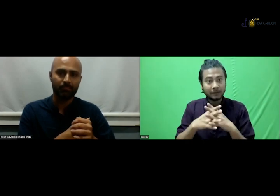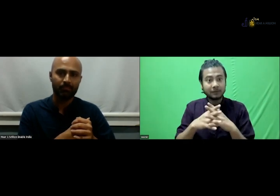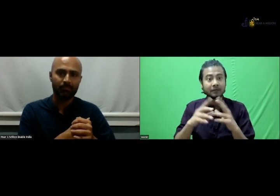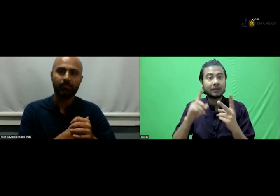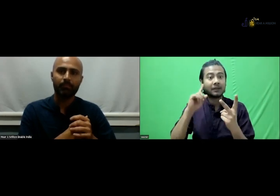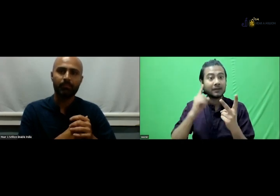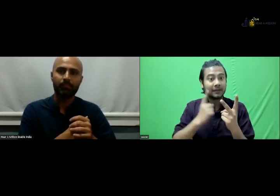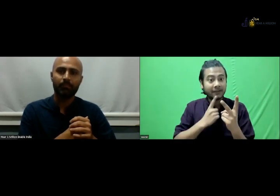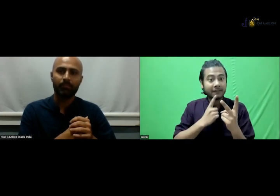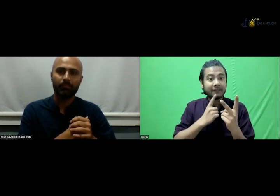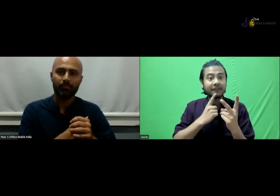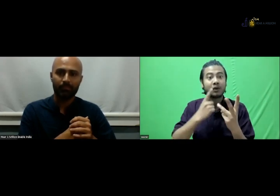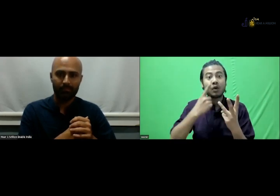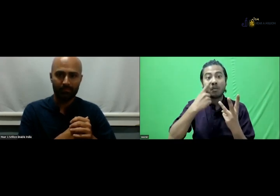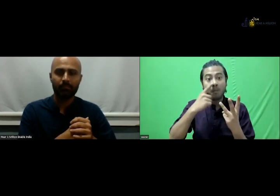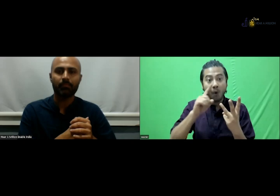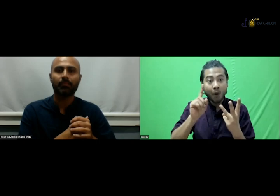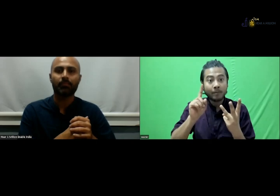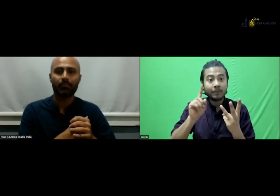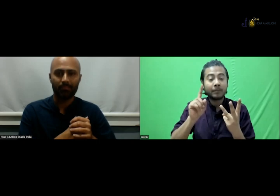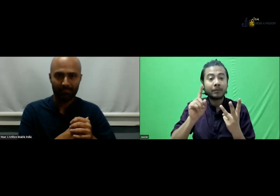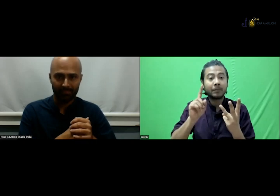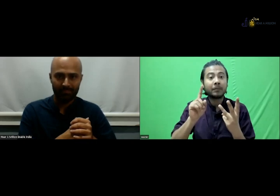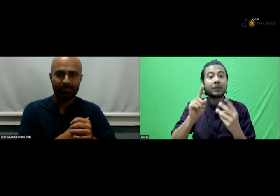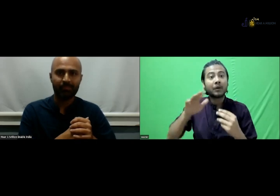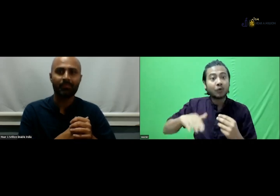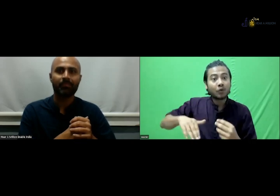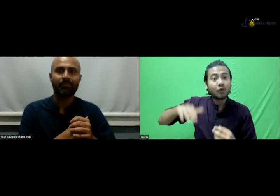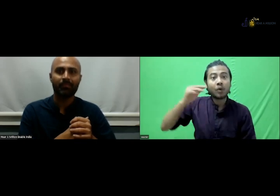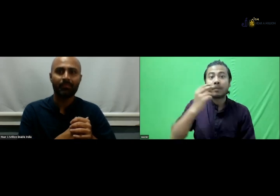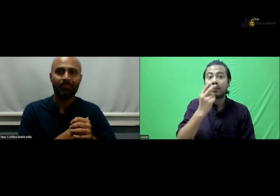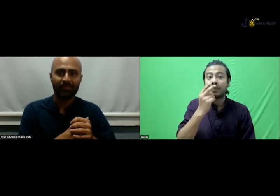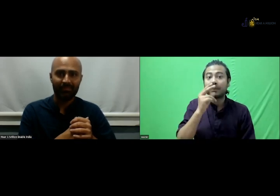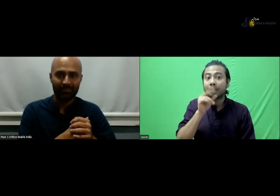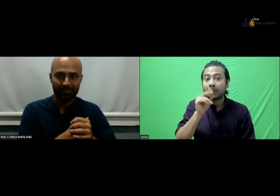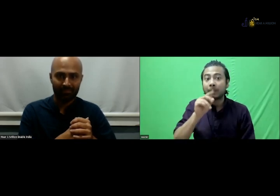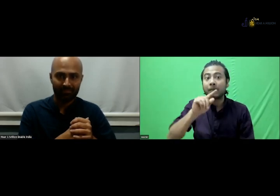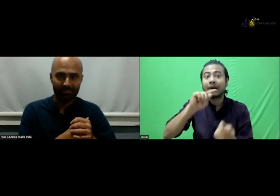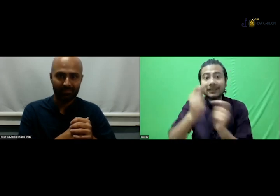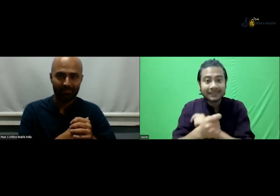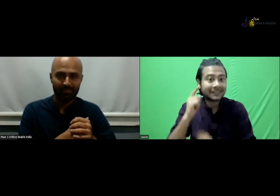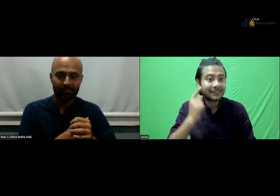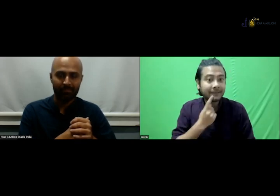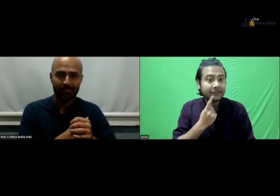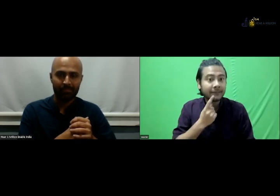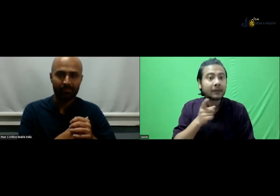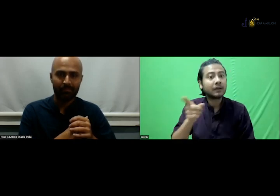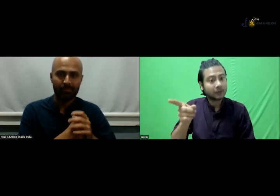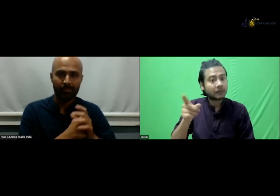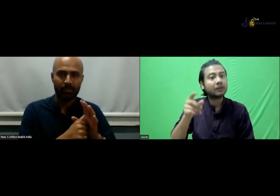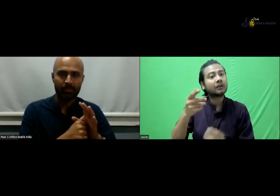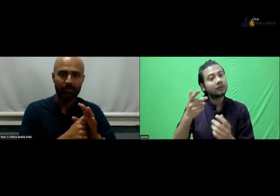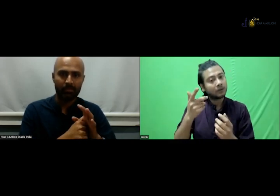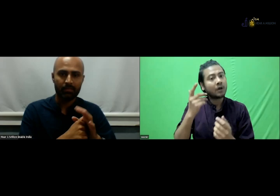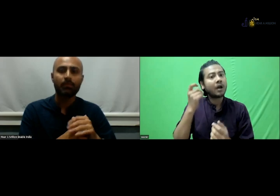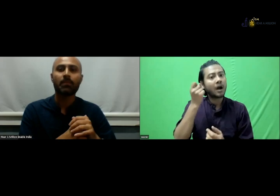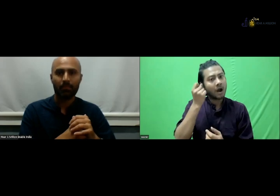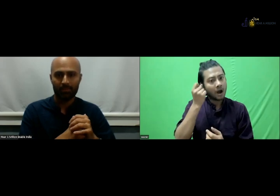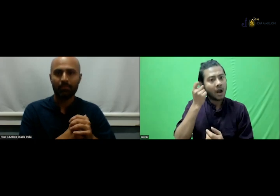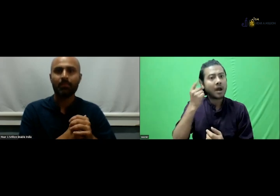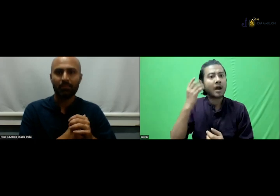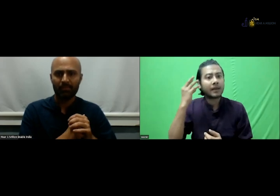She is a deaf woman, being a deaf woman, deaf